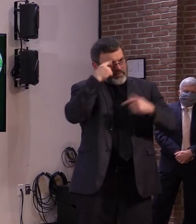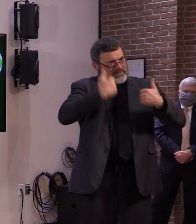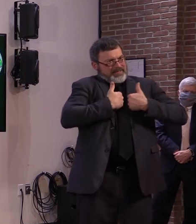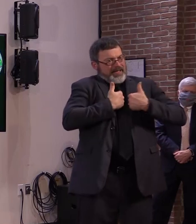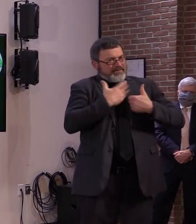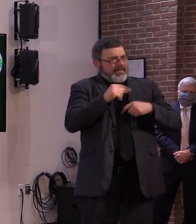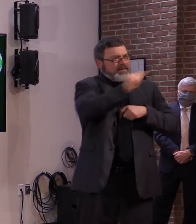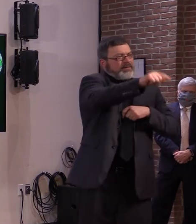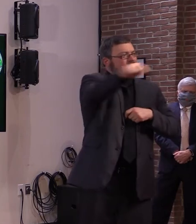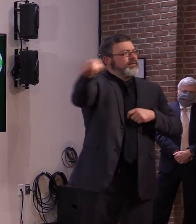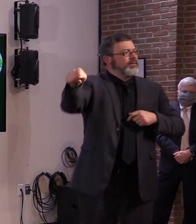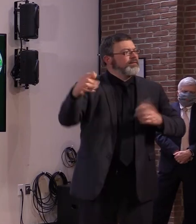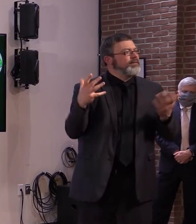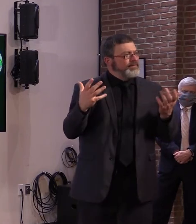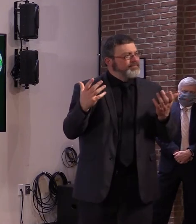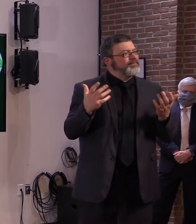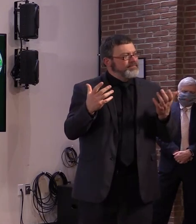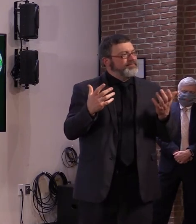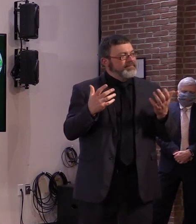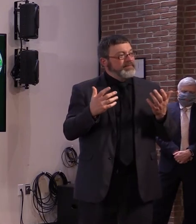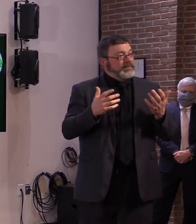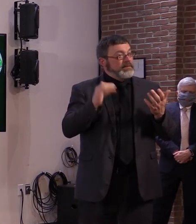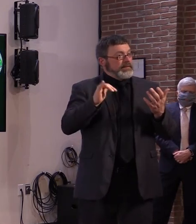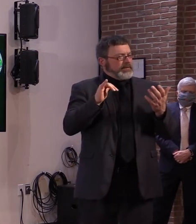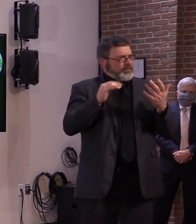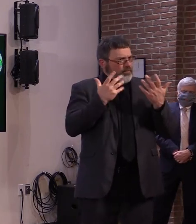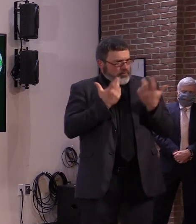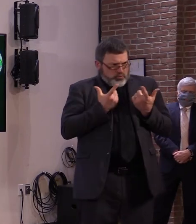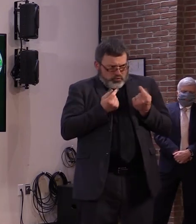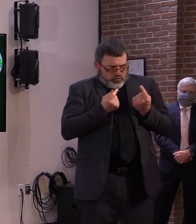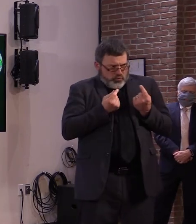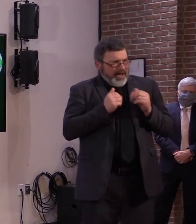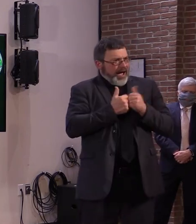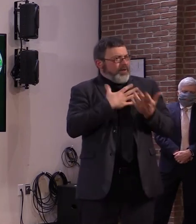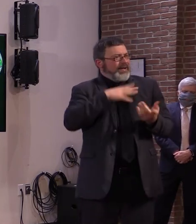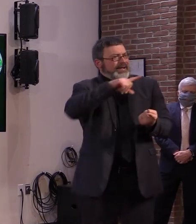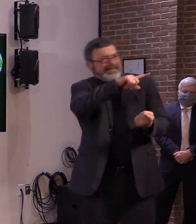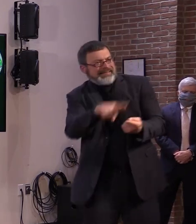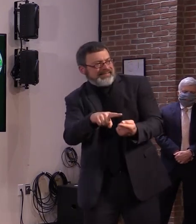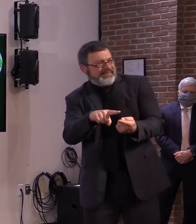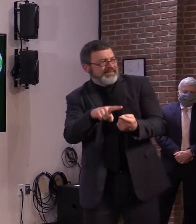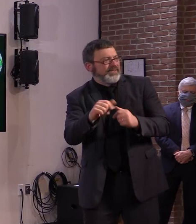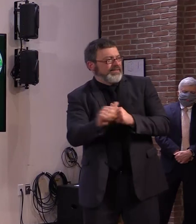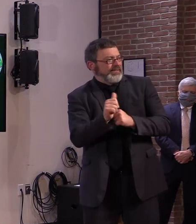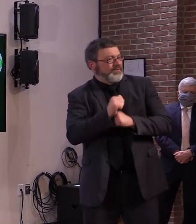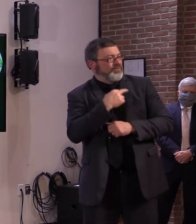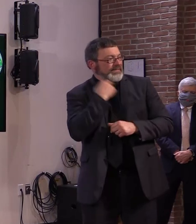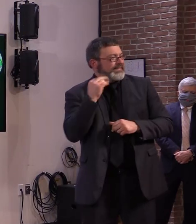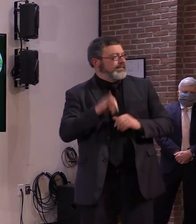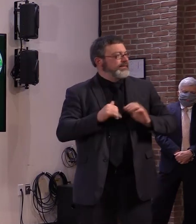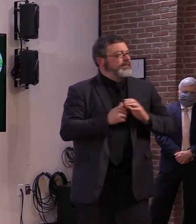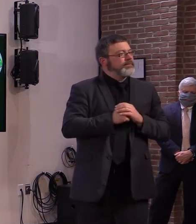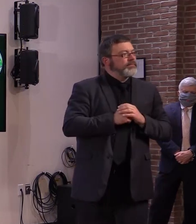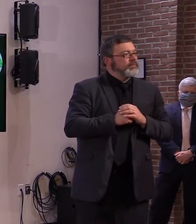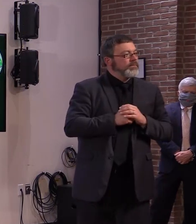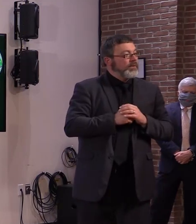increase public health risk, we should think about whether the activity minimizes or exacerbates